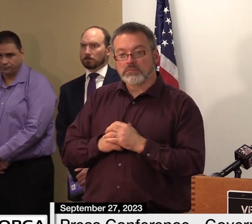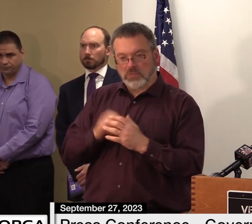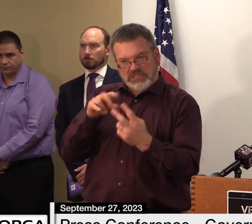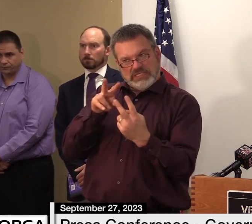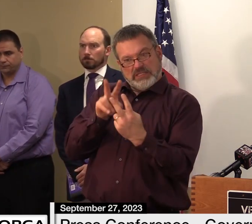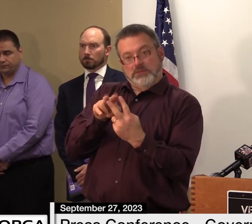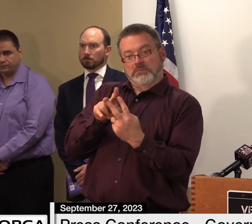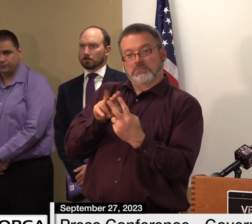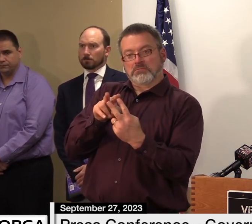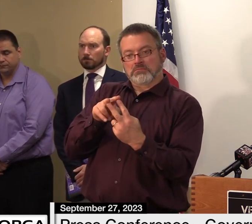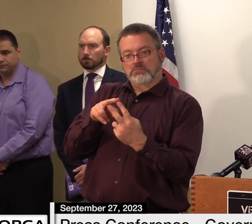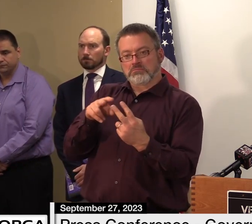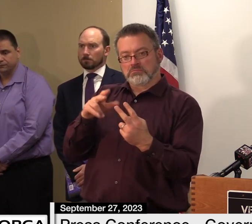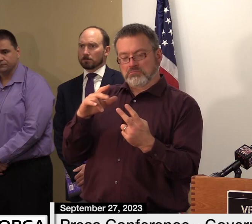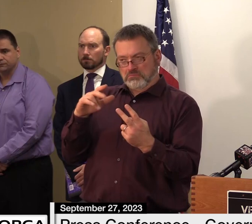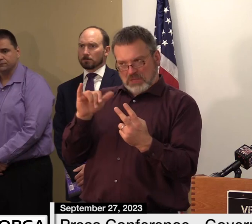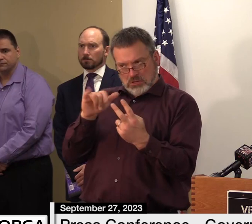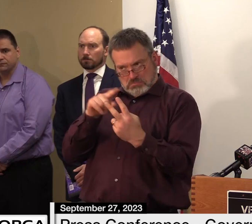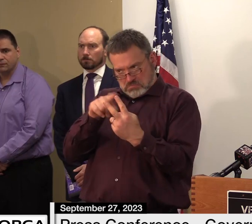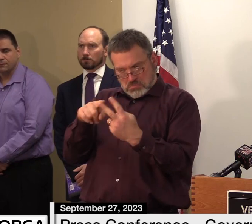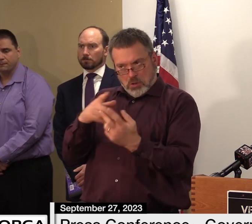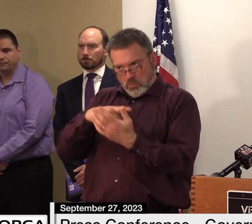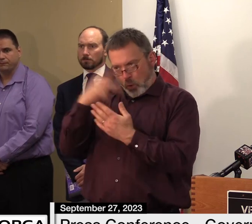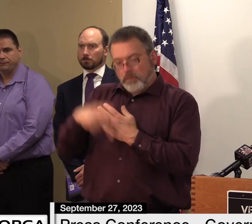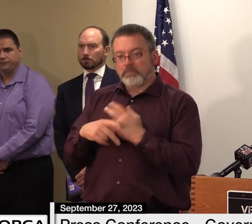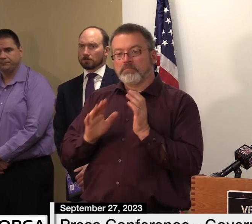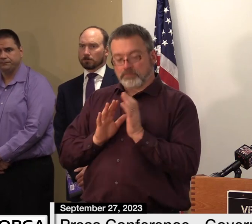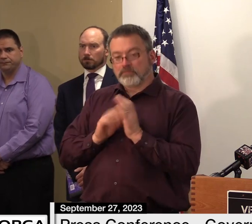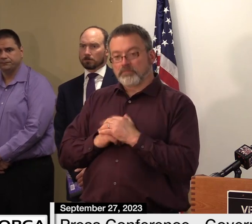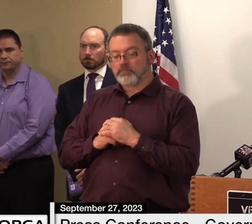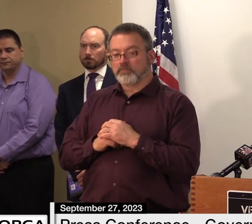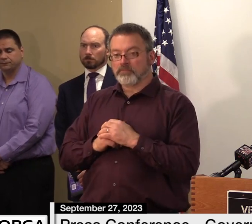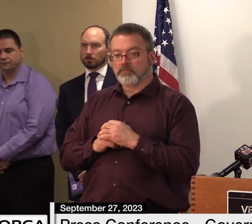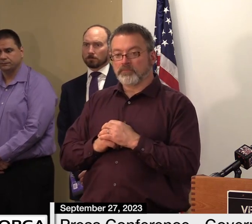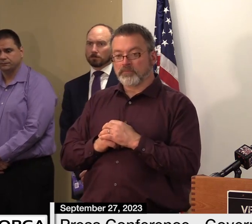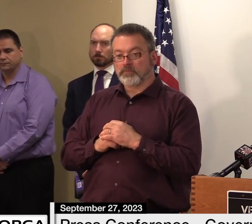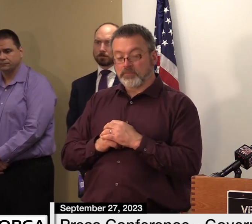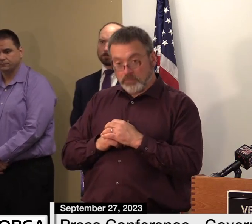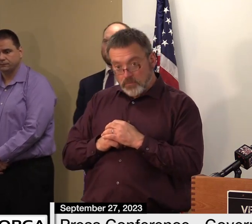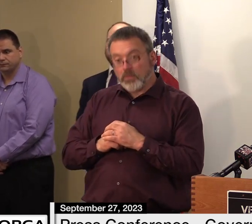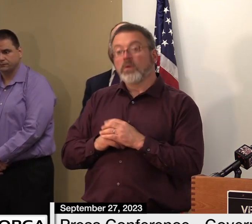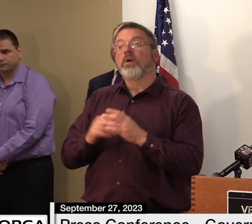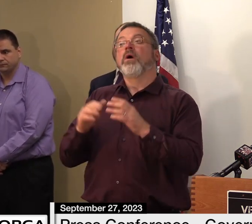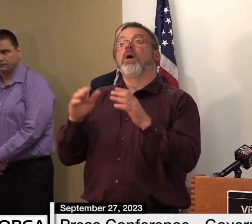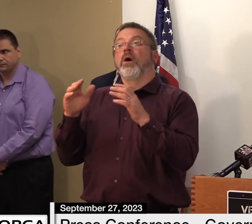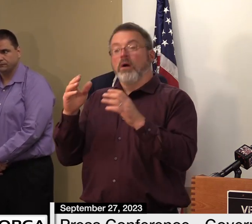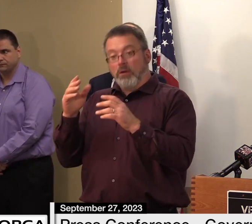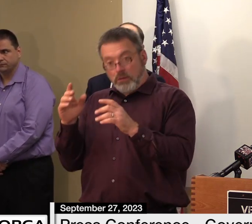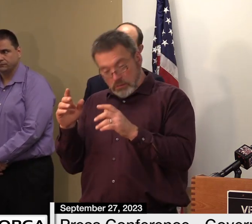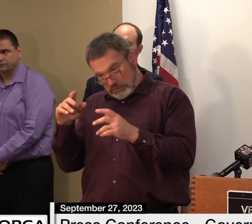relief programs. Also, with the designation of the